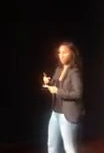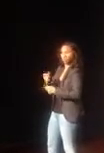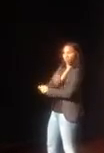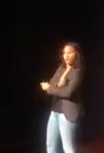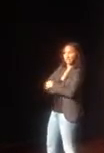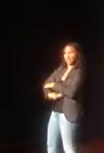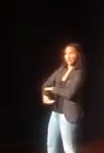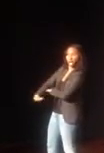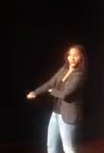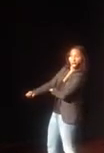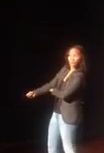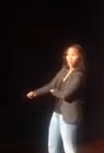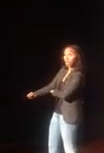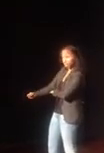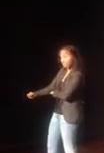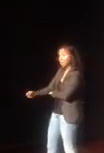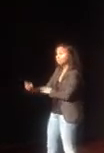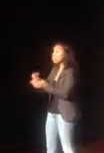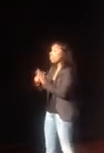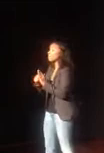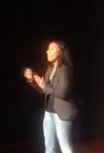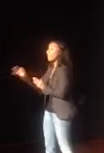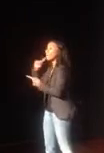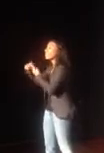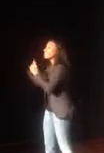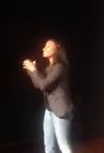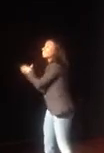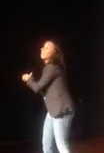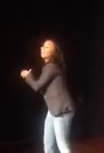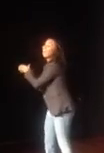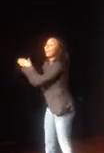Therefore, going to the playground meant being honored.